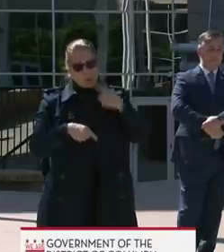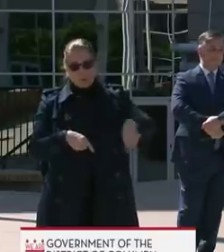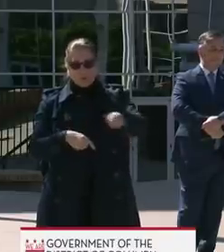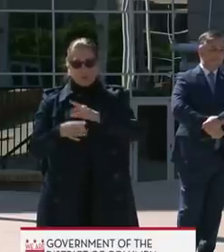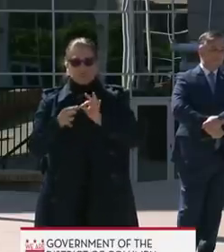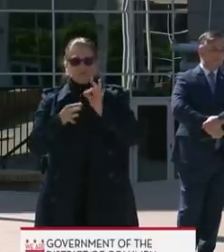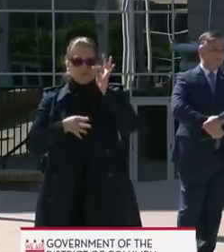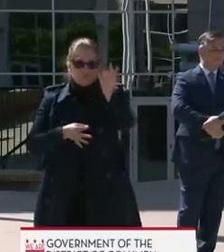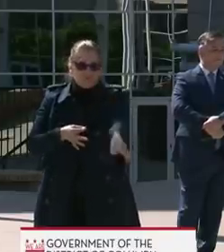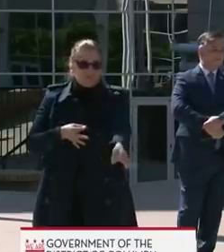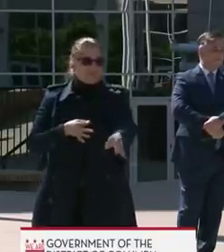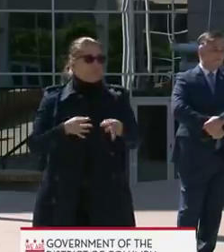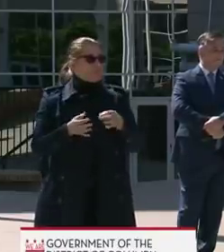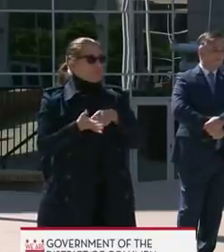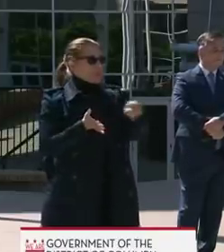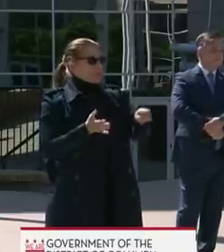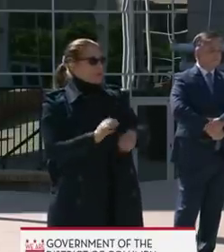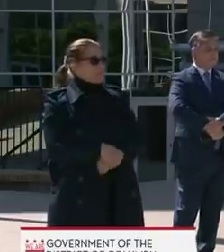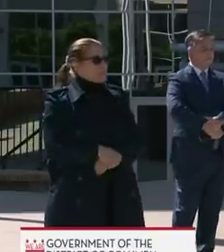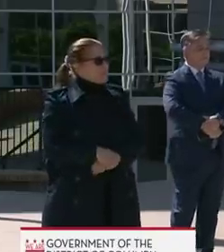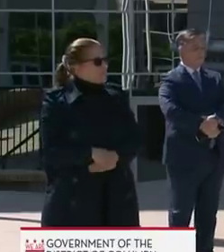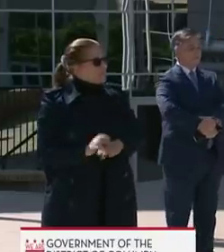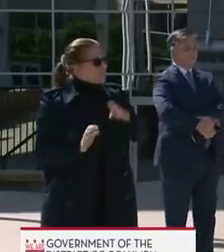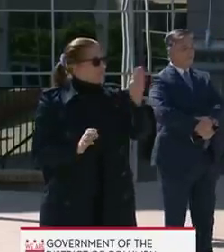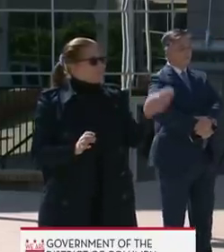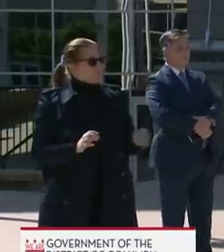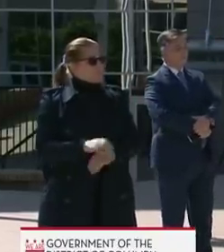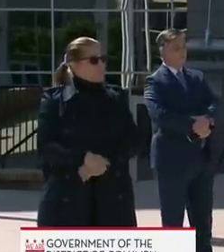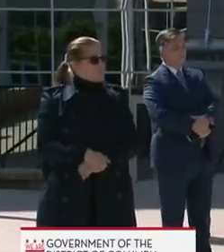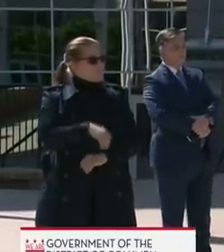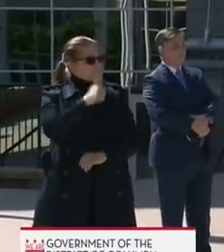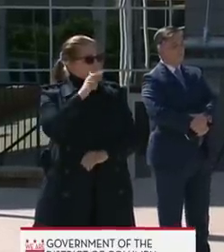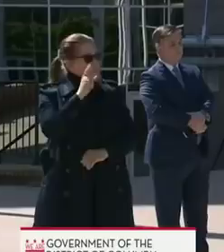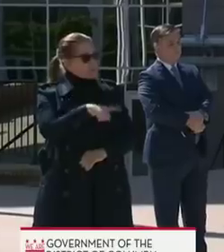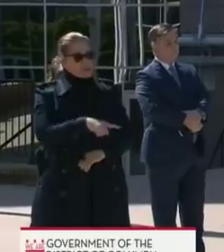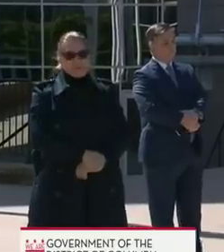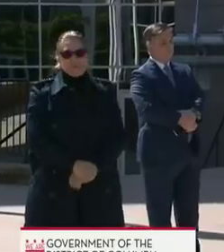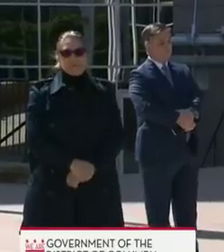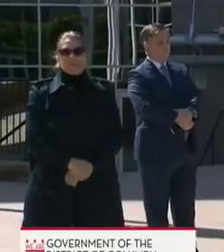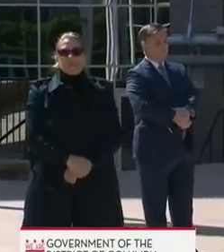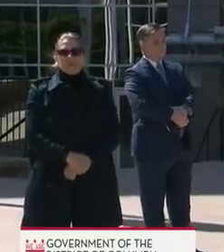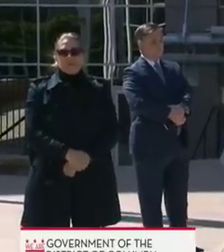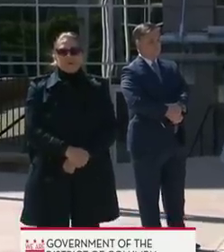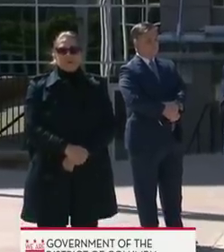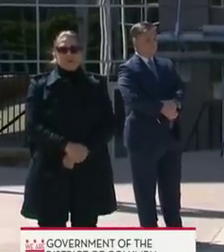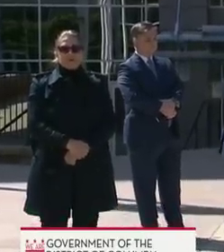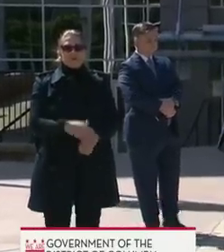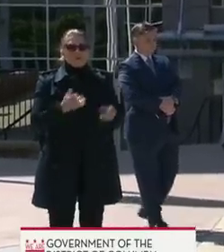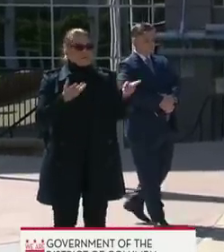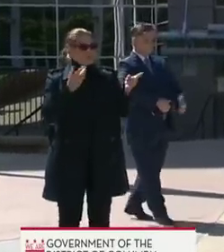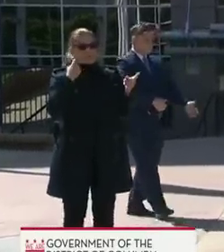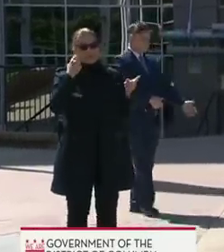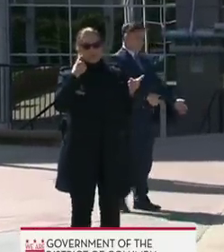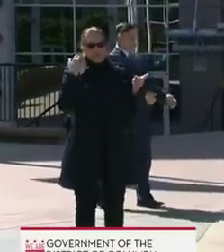Mark. Mayor Bowser, question for you. Given what we saw over the weekend at Fisherman's Wharf,